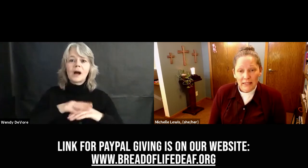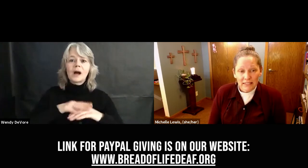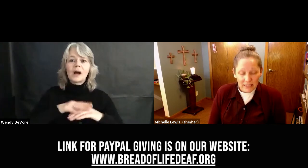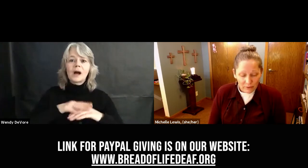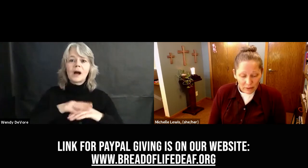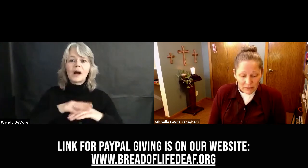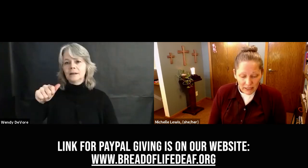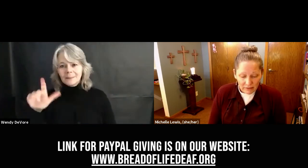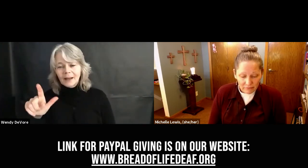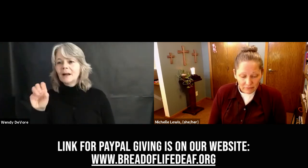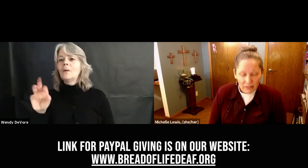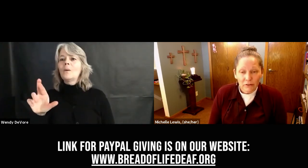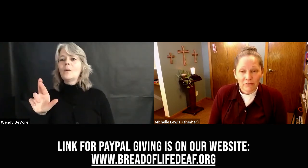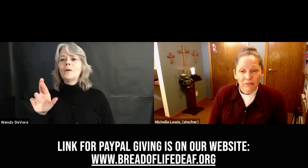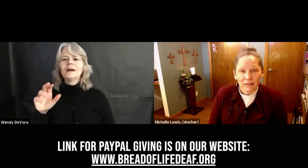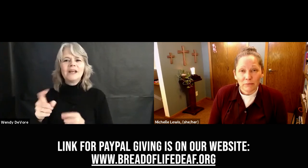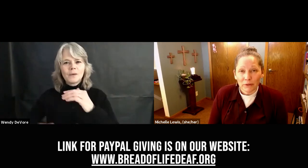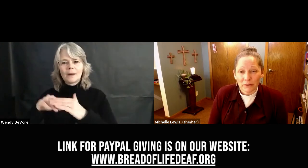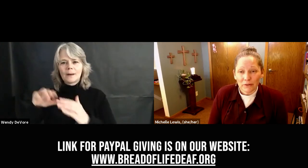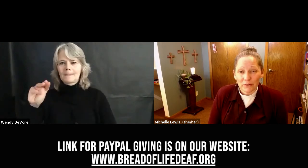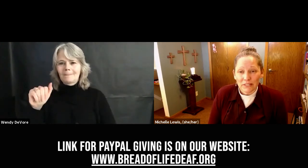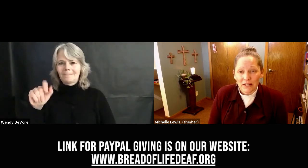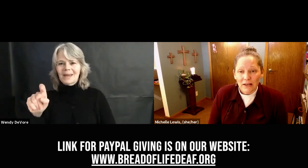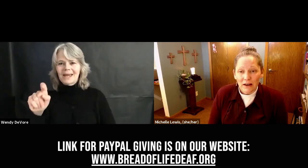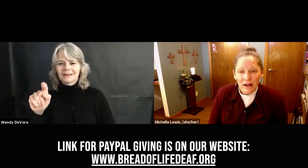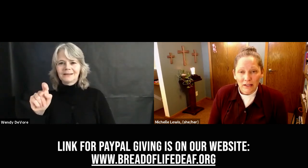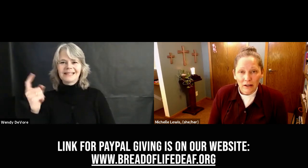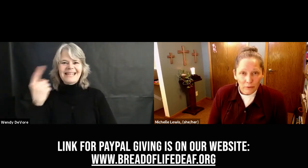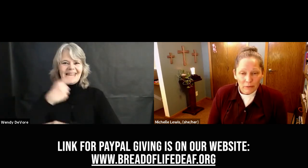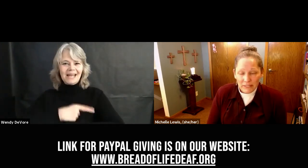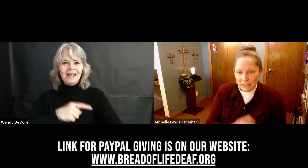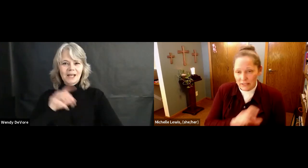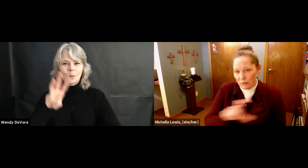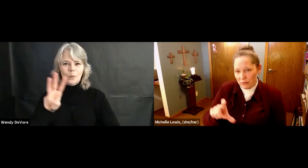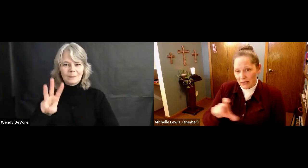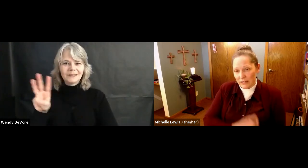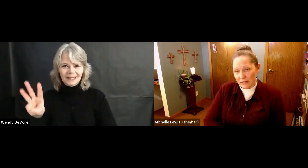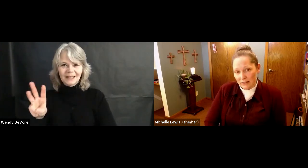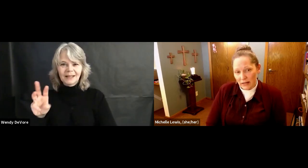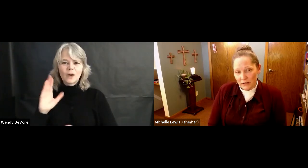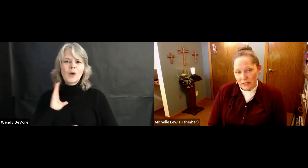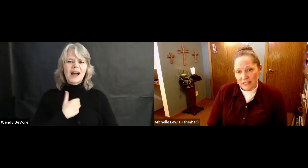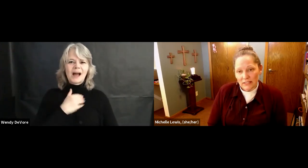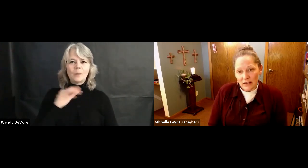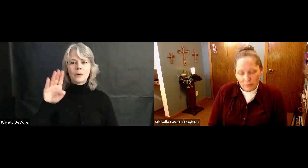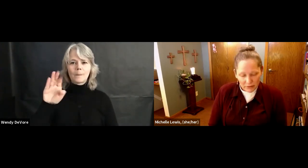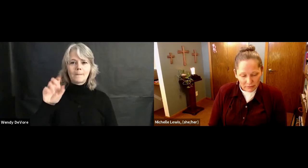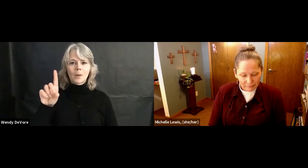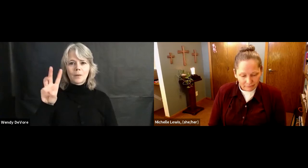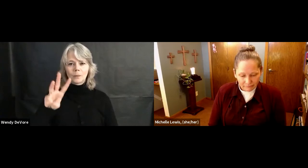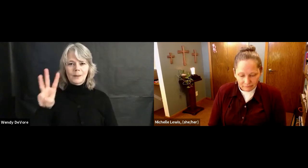Max Day website. And you can find both of those on our website. So I'll put that address